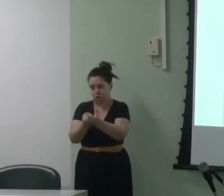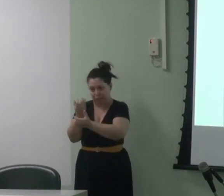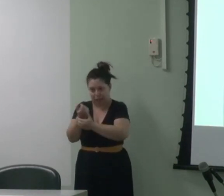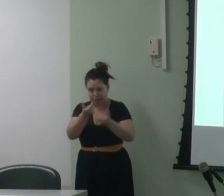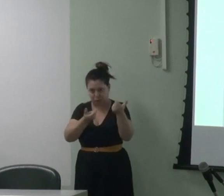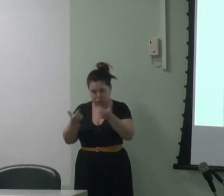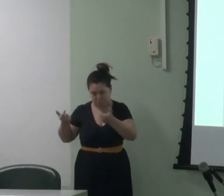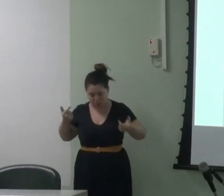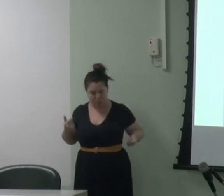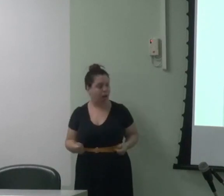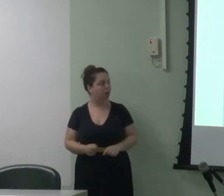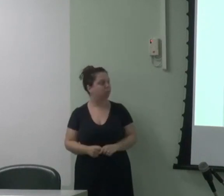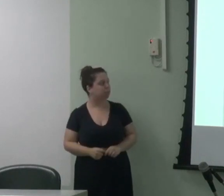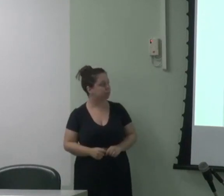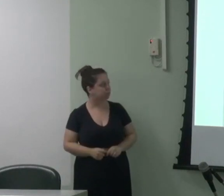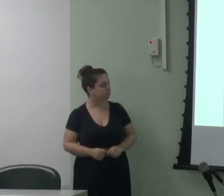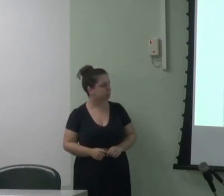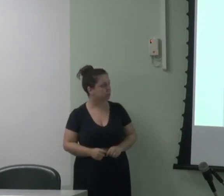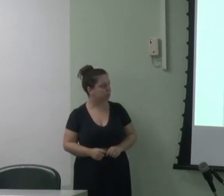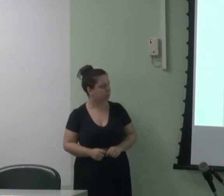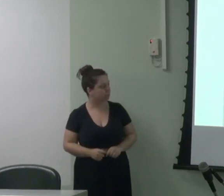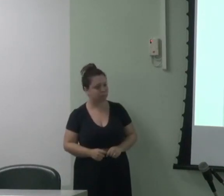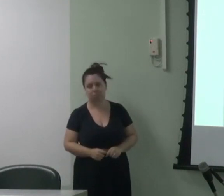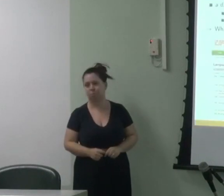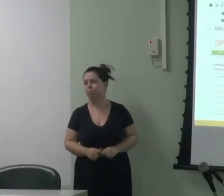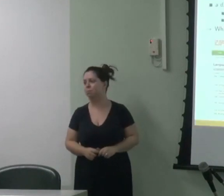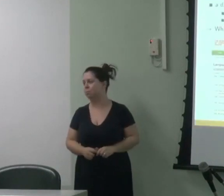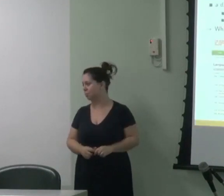families that contain hundreds of words.